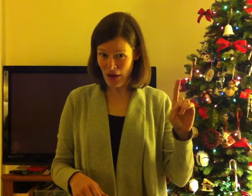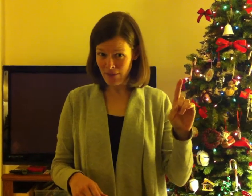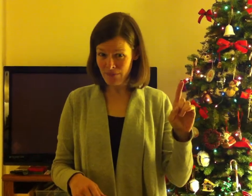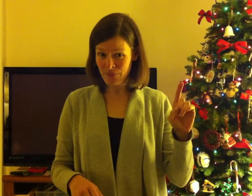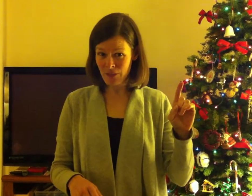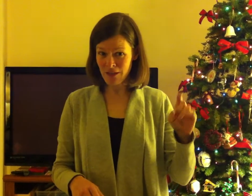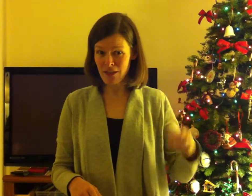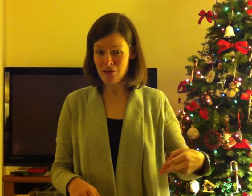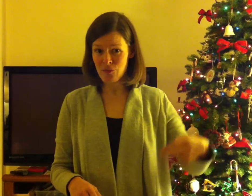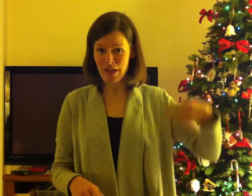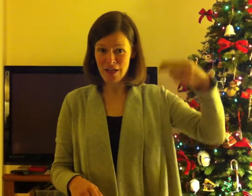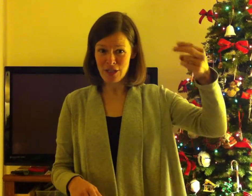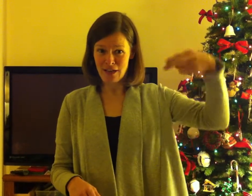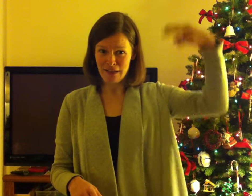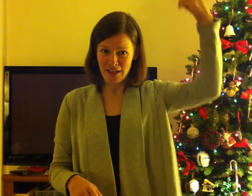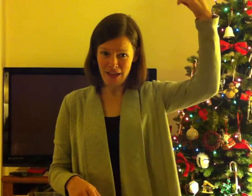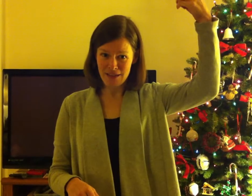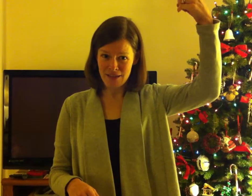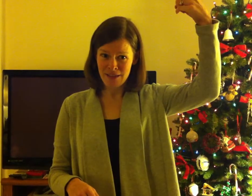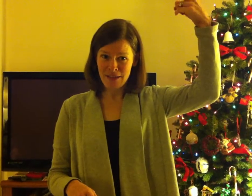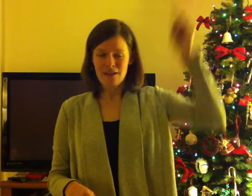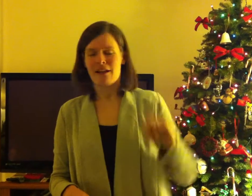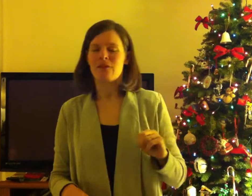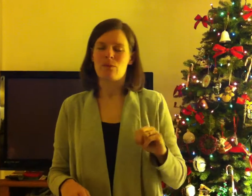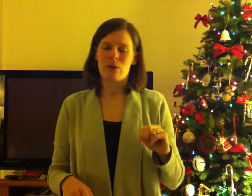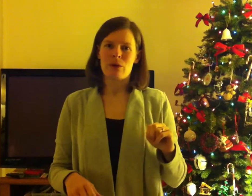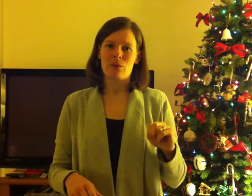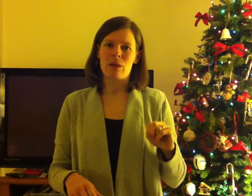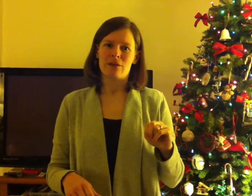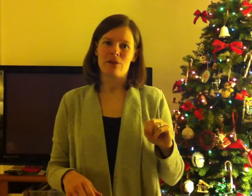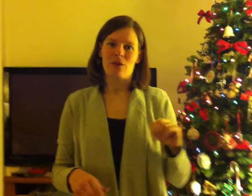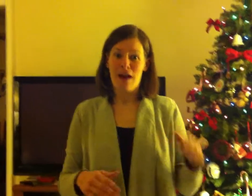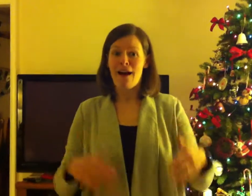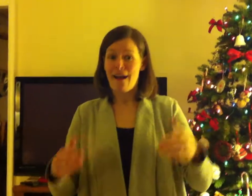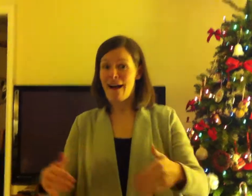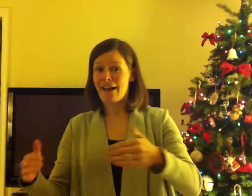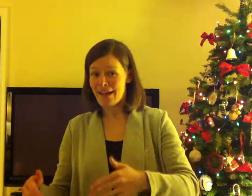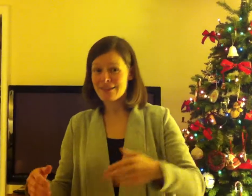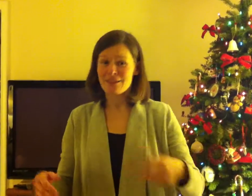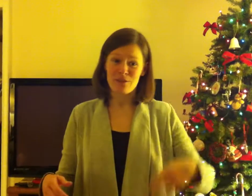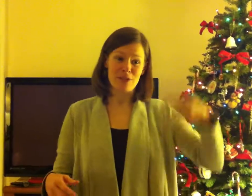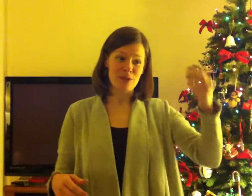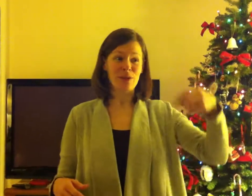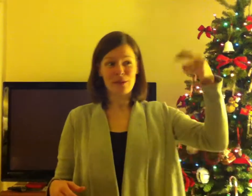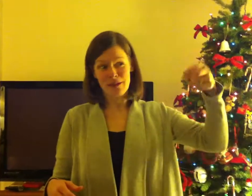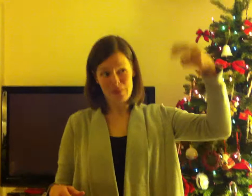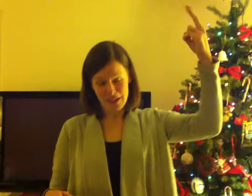God, and then I do my H hand like this. And when you go highest, then we just do it 3 times like